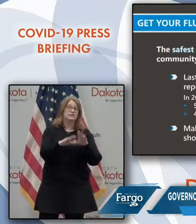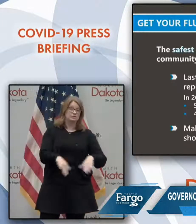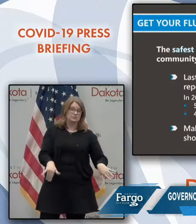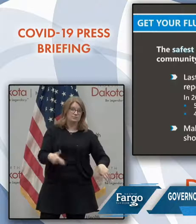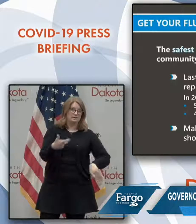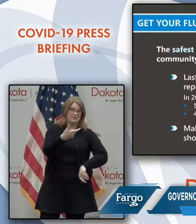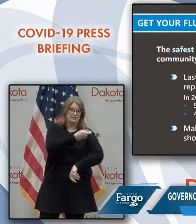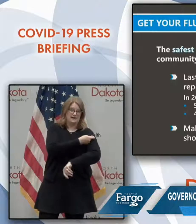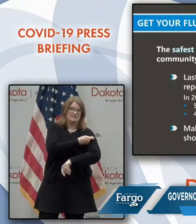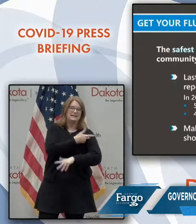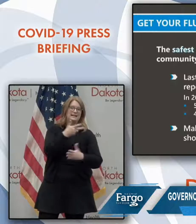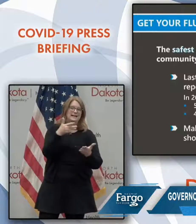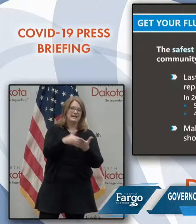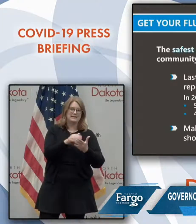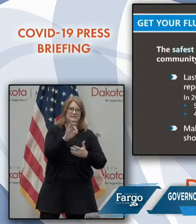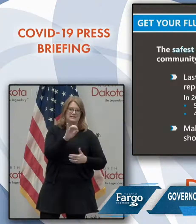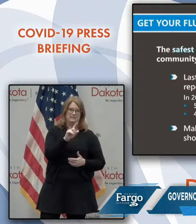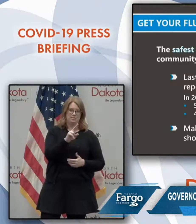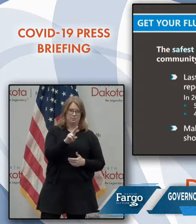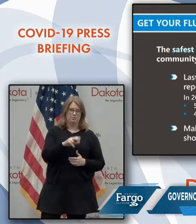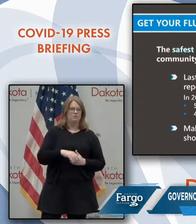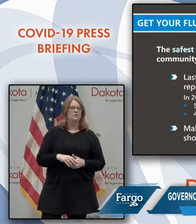against influenza.